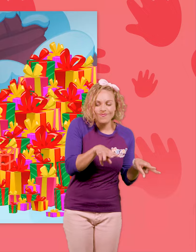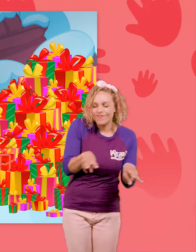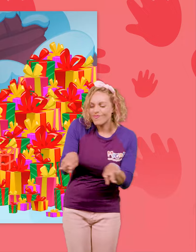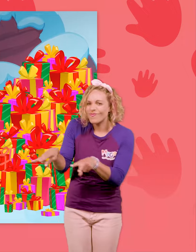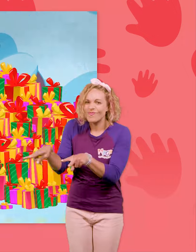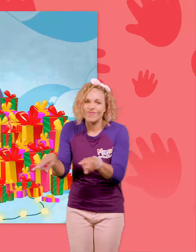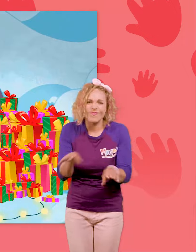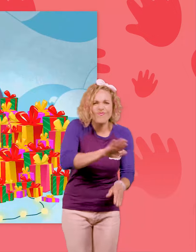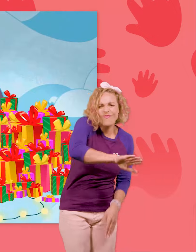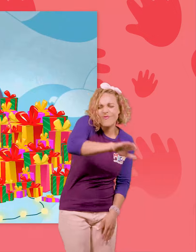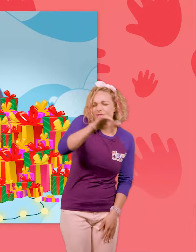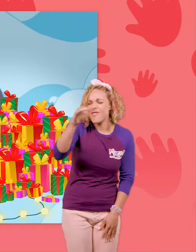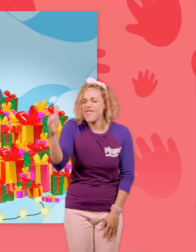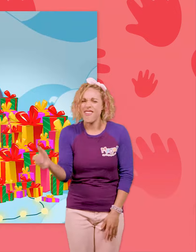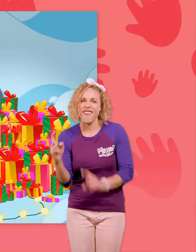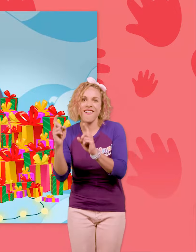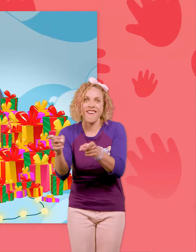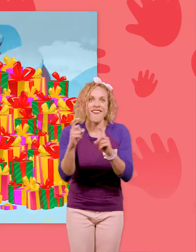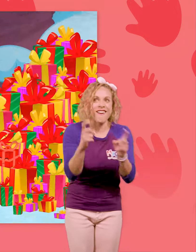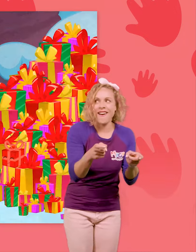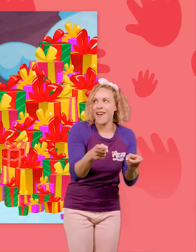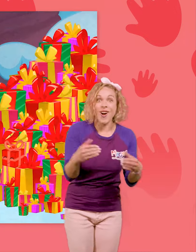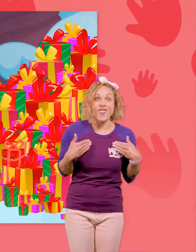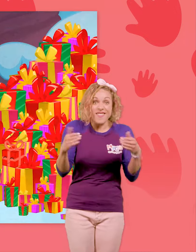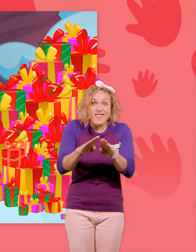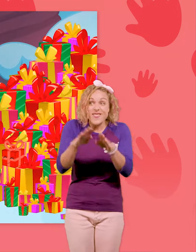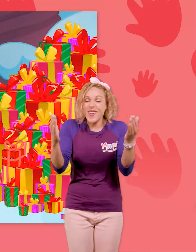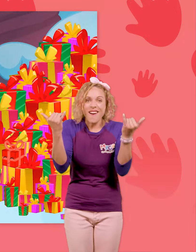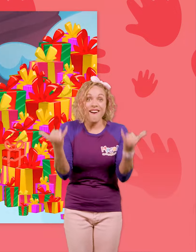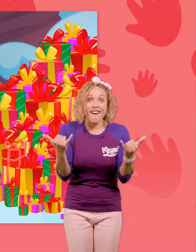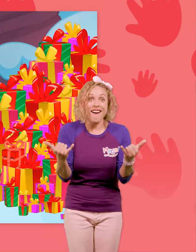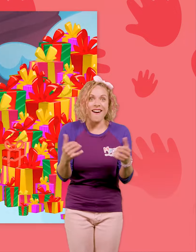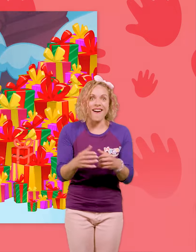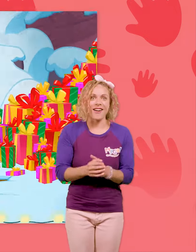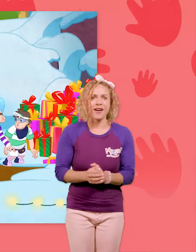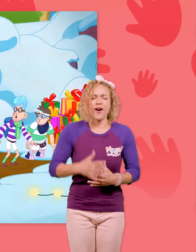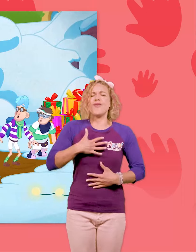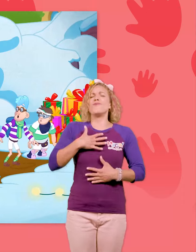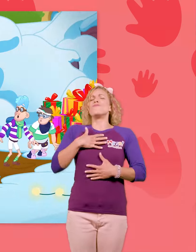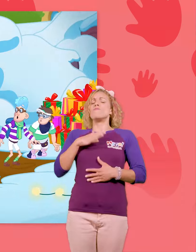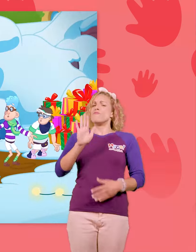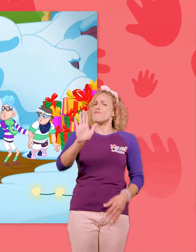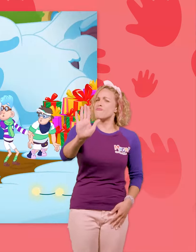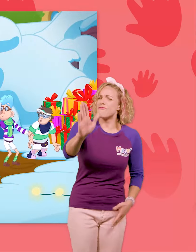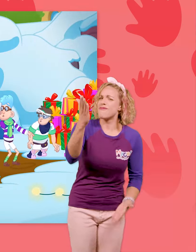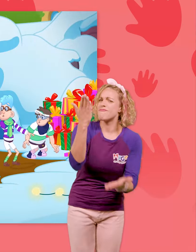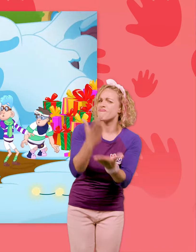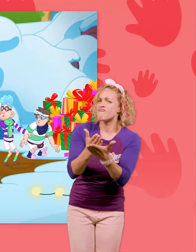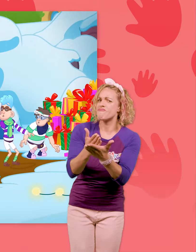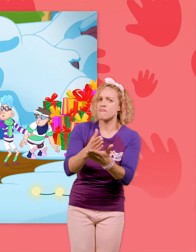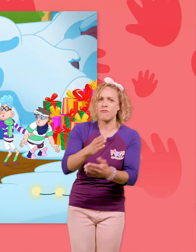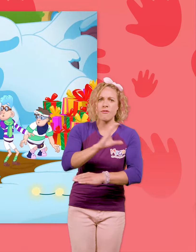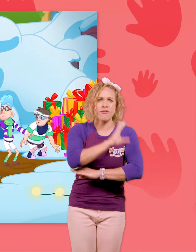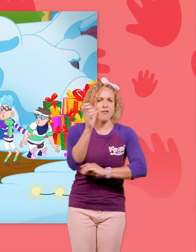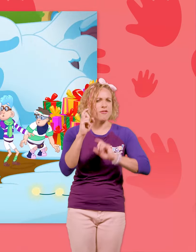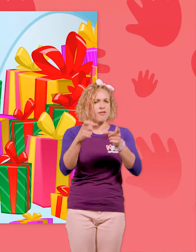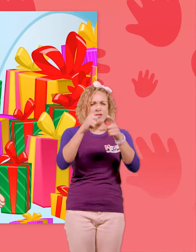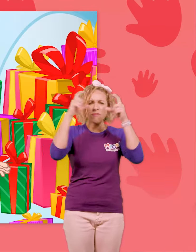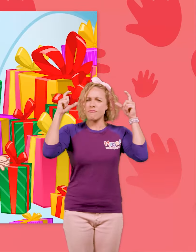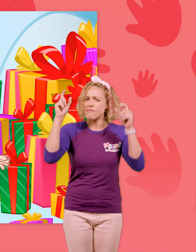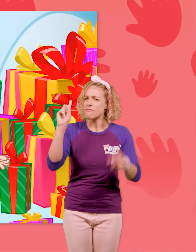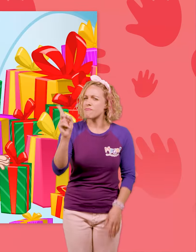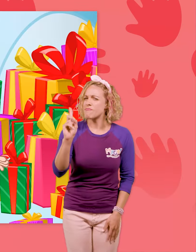Look at all these presents. Let's open them right away. Ho, ho, hold it right there, Christmas present